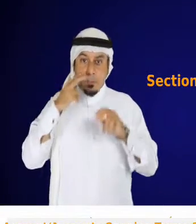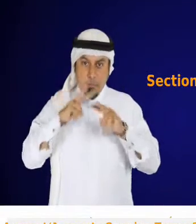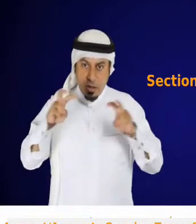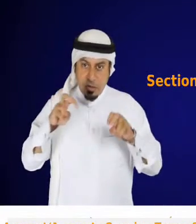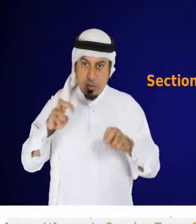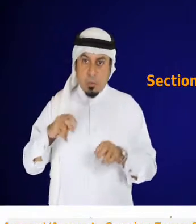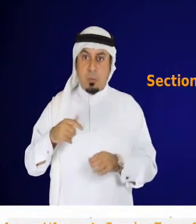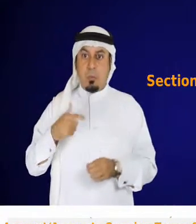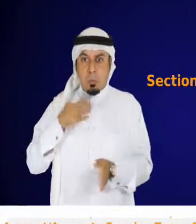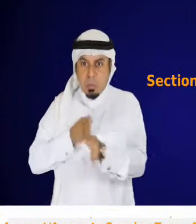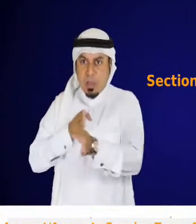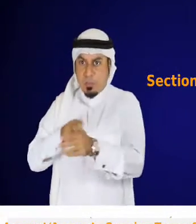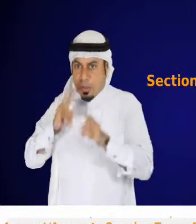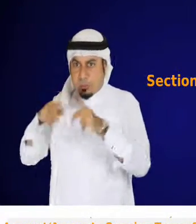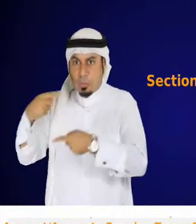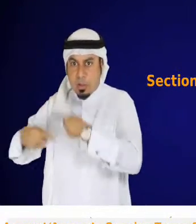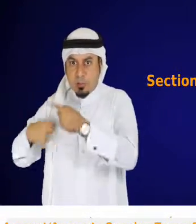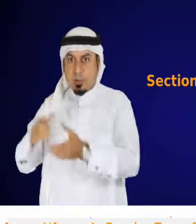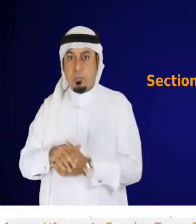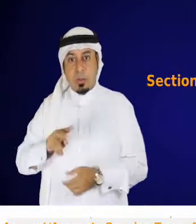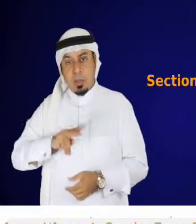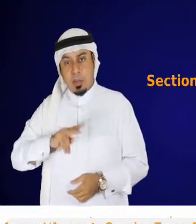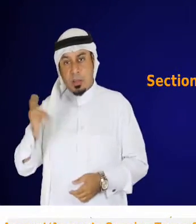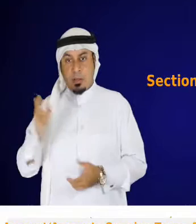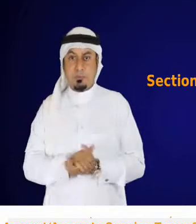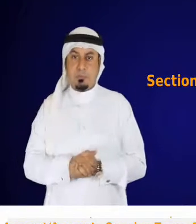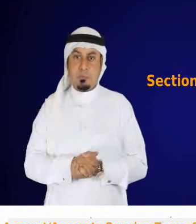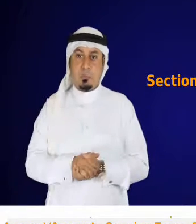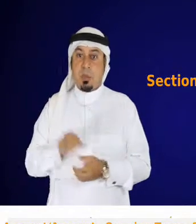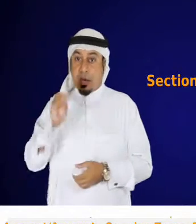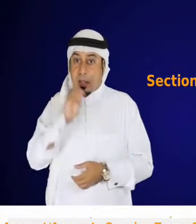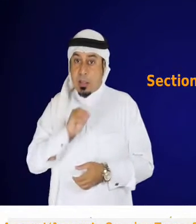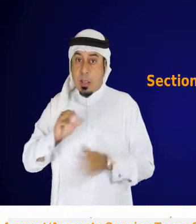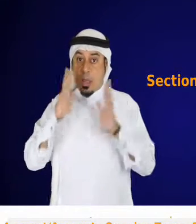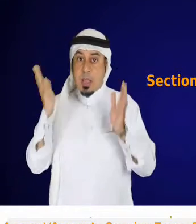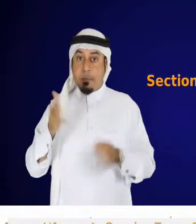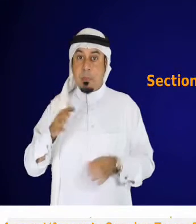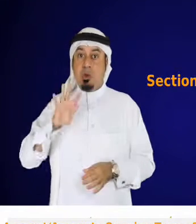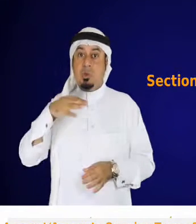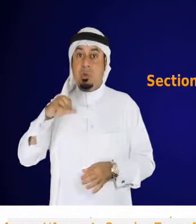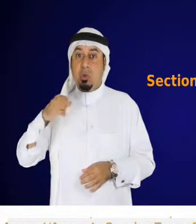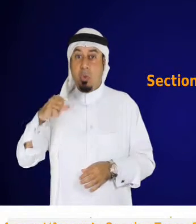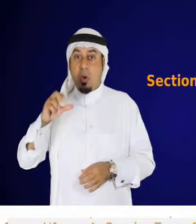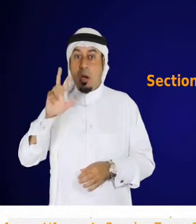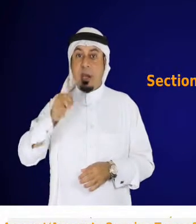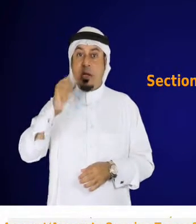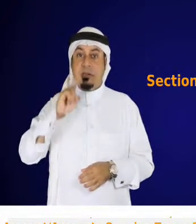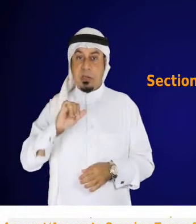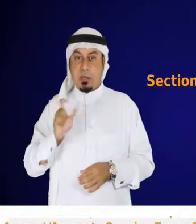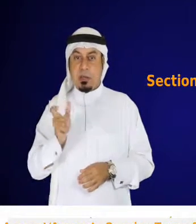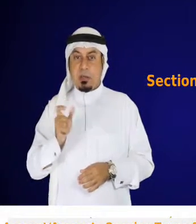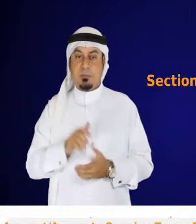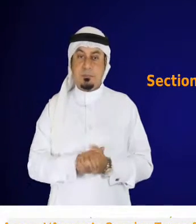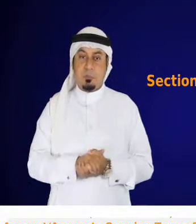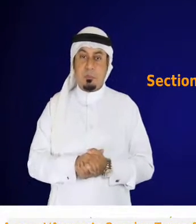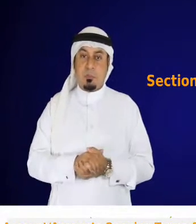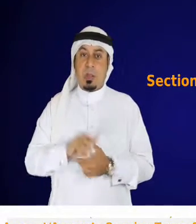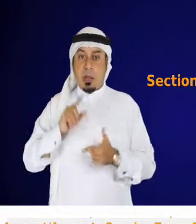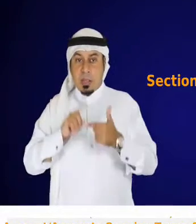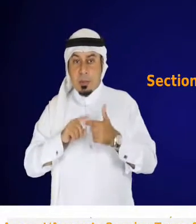C. Reply to the inquiries and information requests regarding all his accounts, deposits, trusts, safe deposit locker,